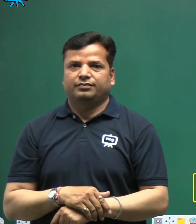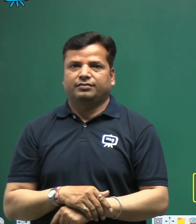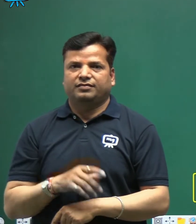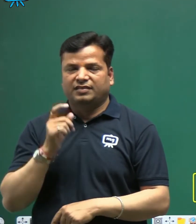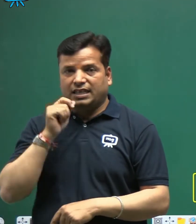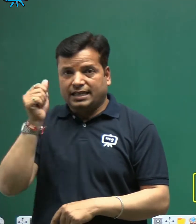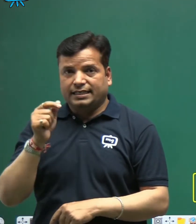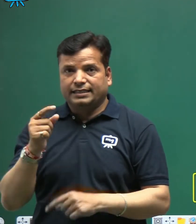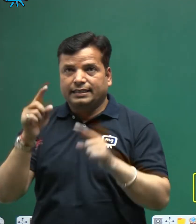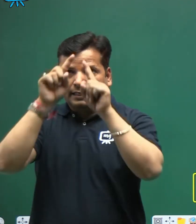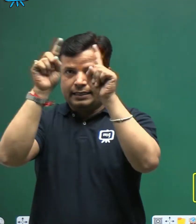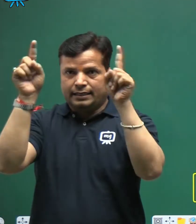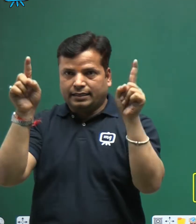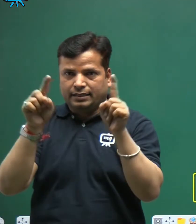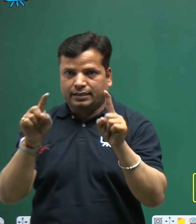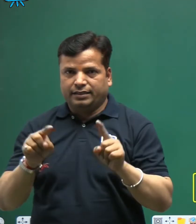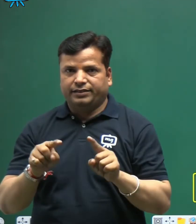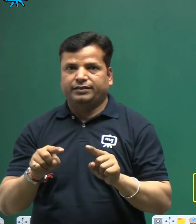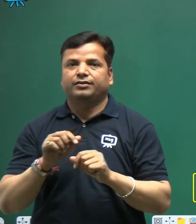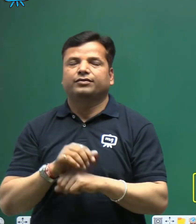his statue